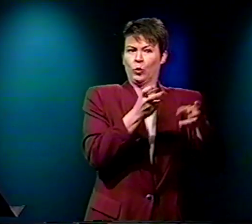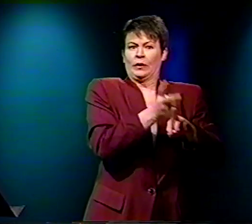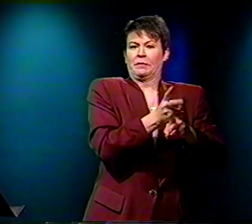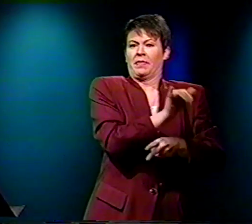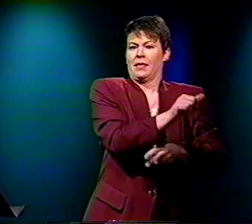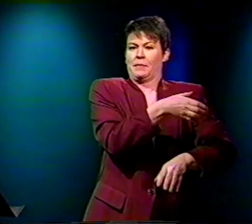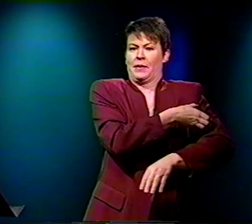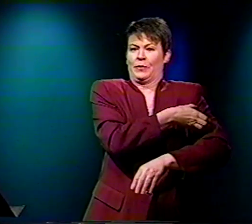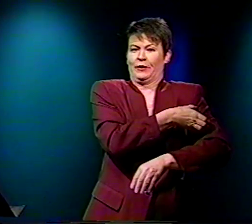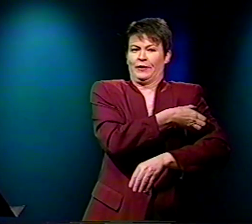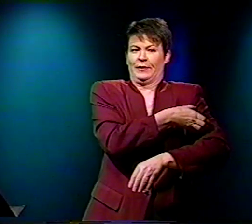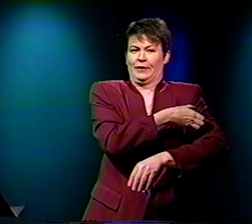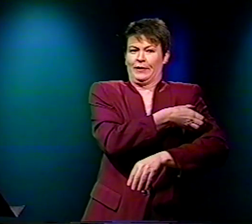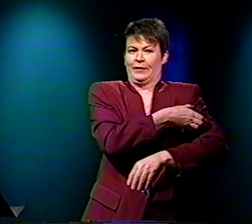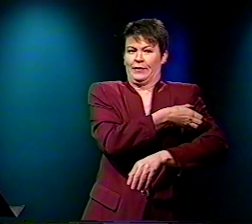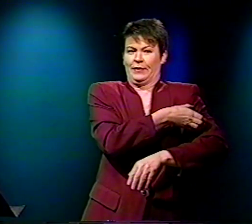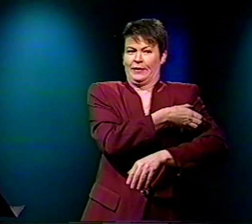structure, and they want to maintain that power.